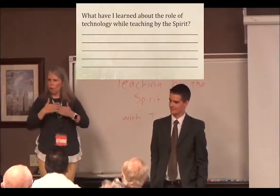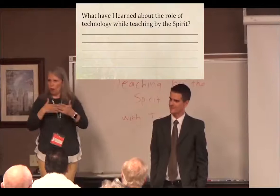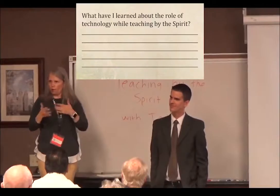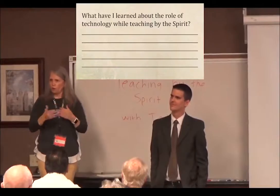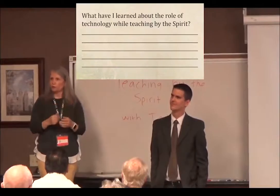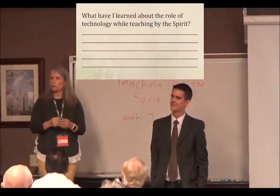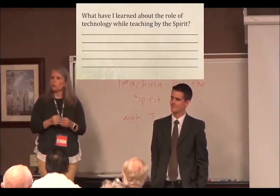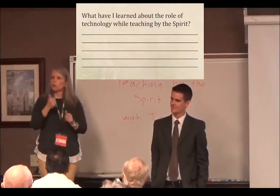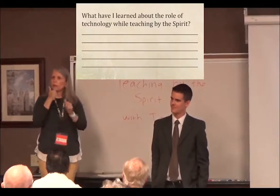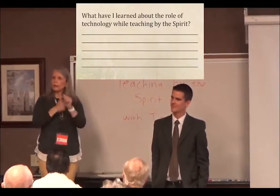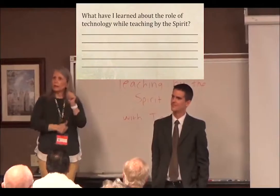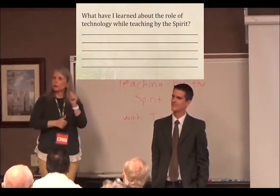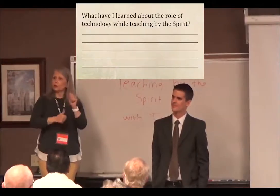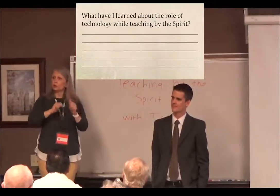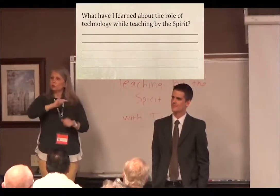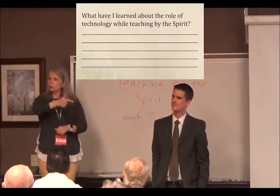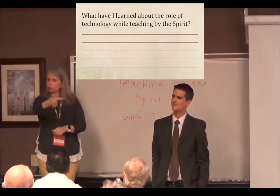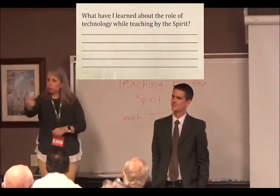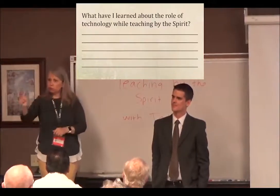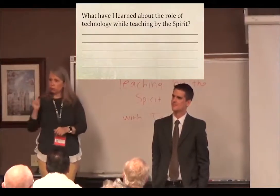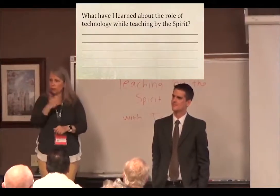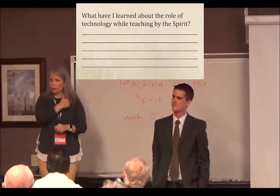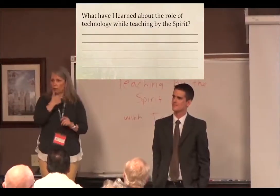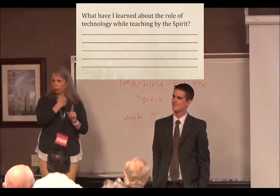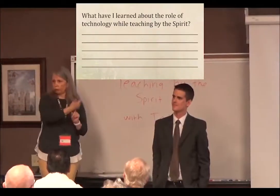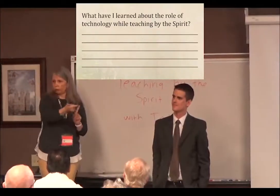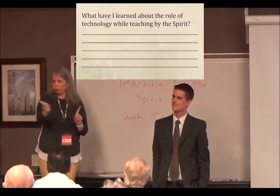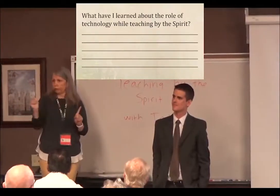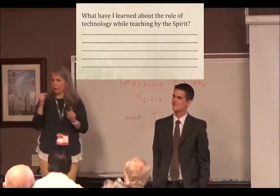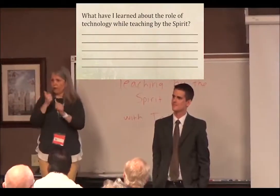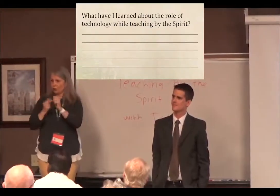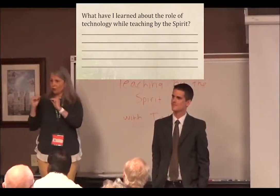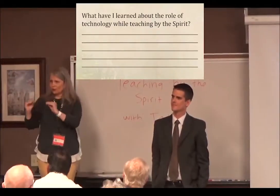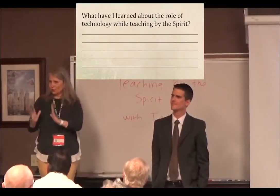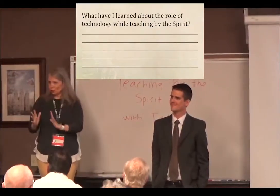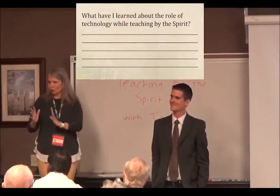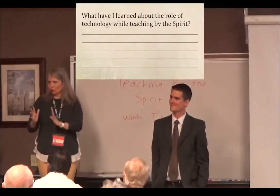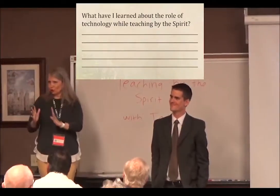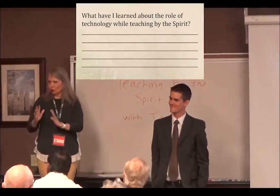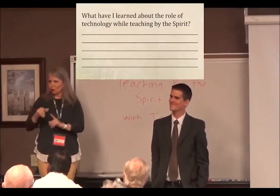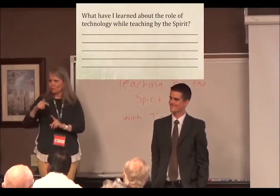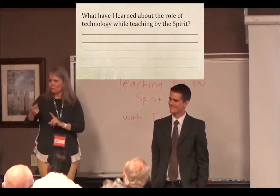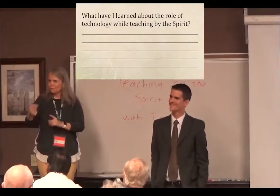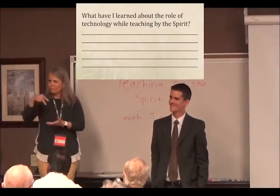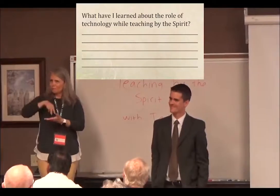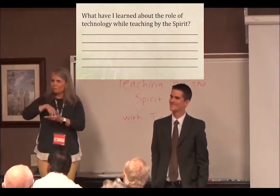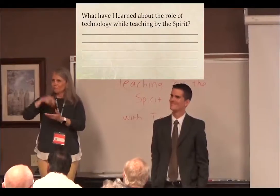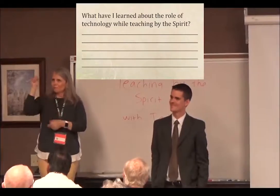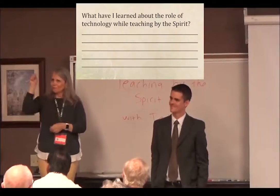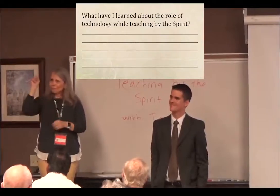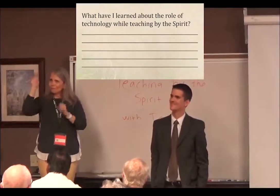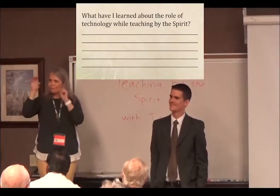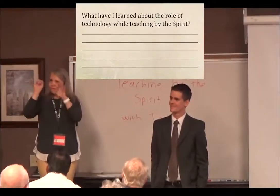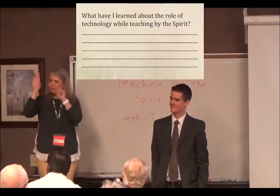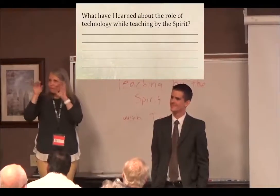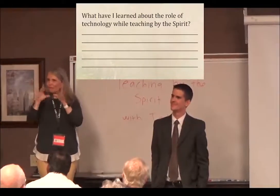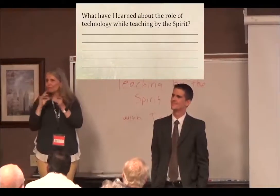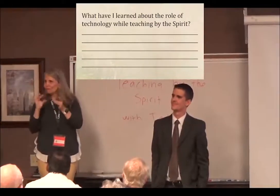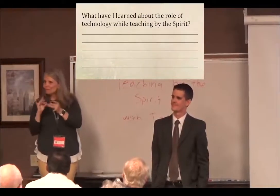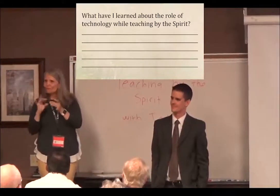I can adjust whatever the kids need. And each of the members of my class have an opportunity to be teacher, to stand up and